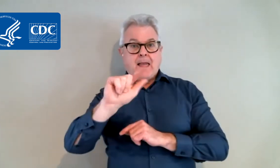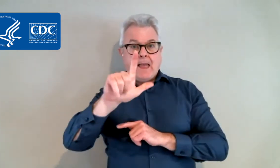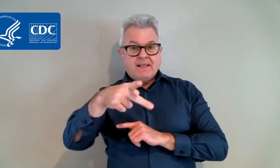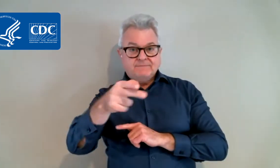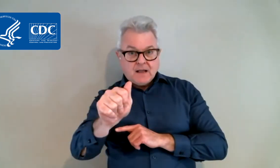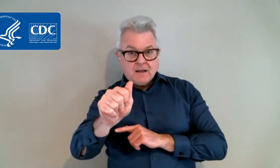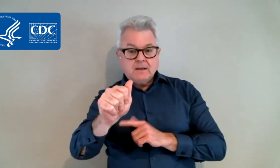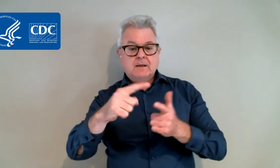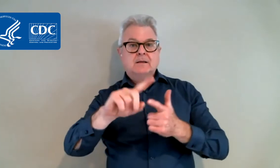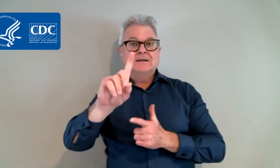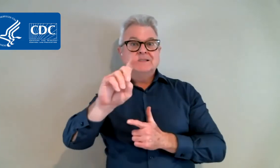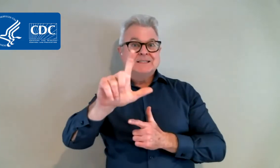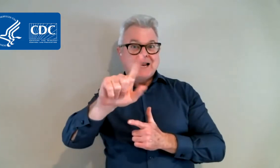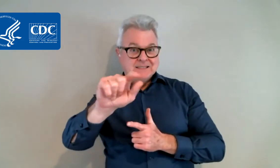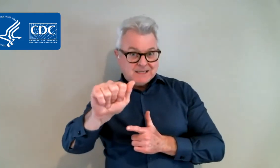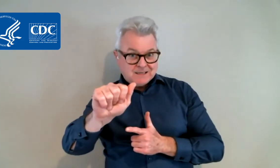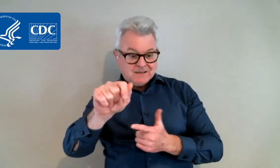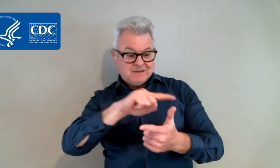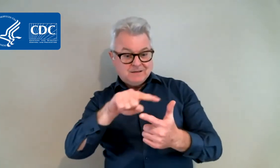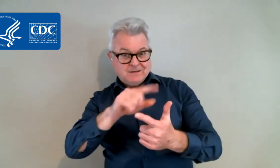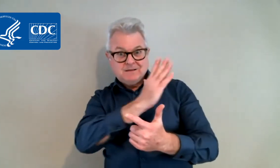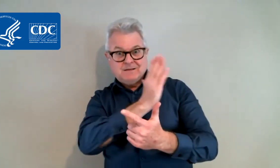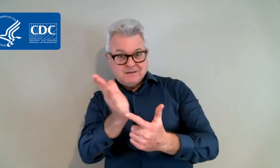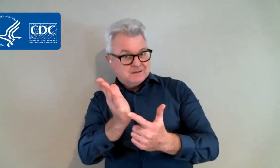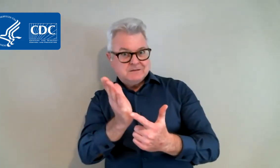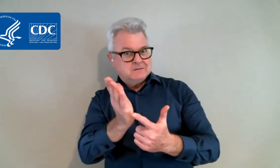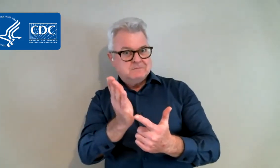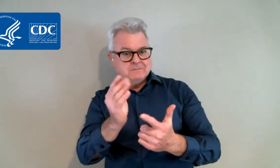than the previous variant of the Delta variant.